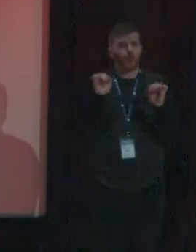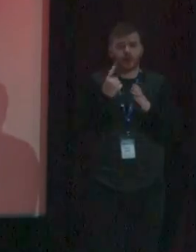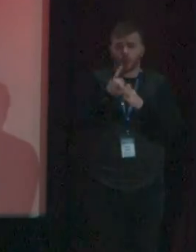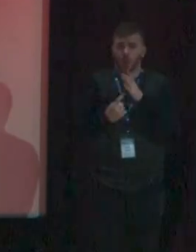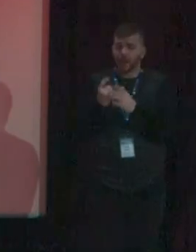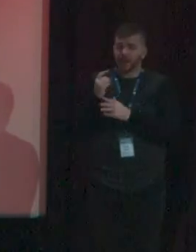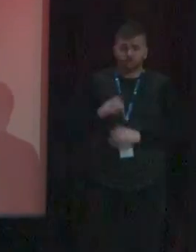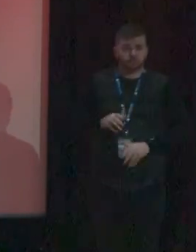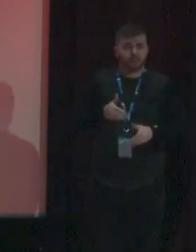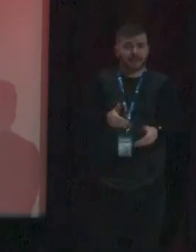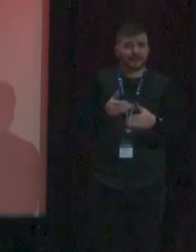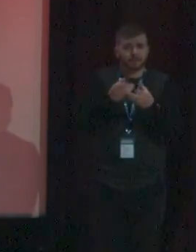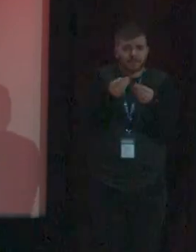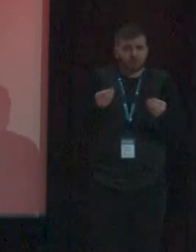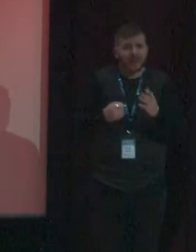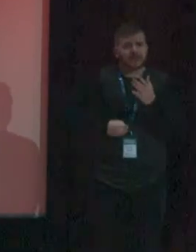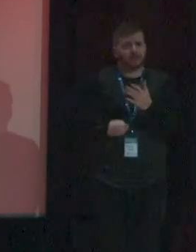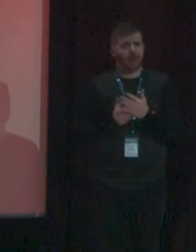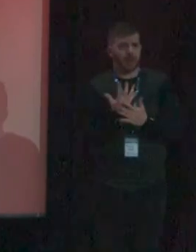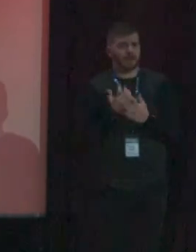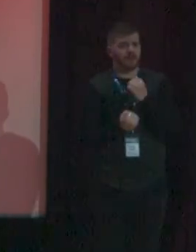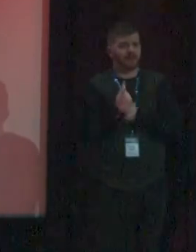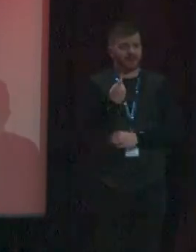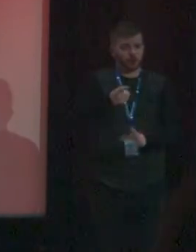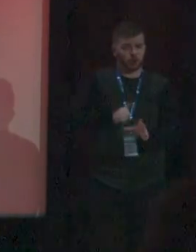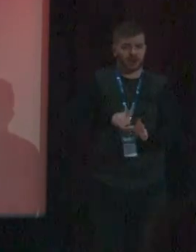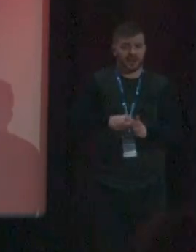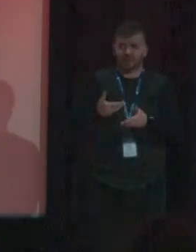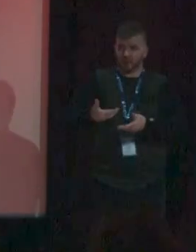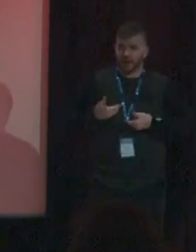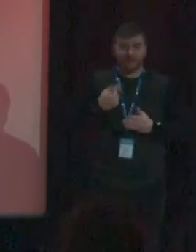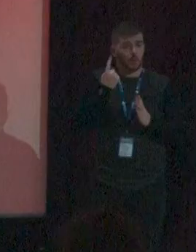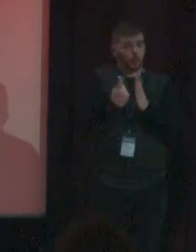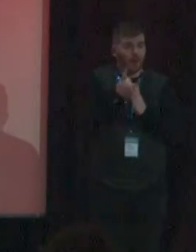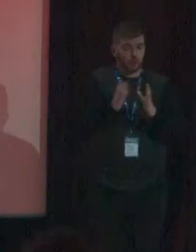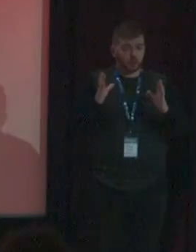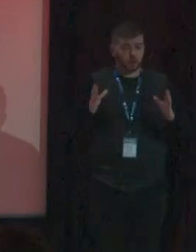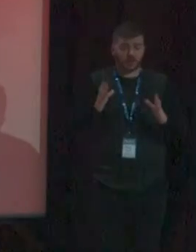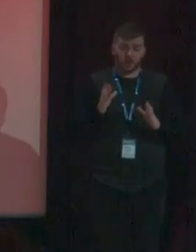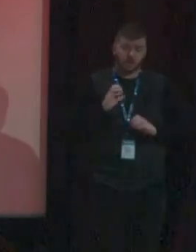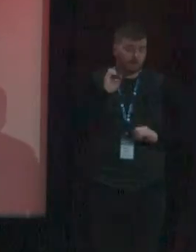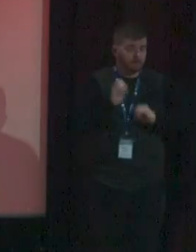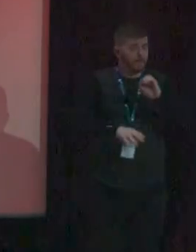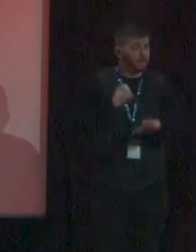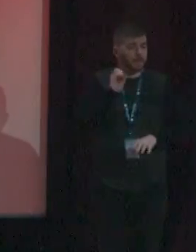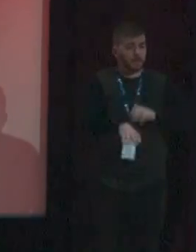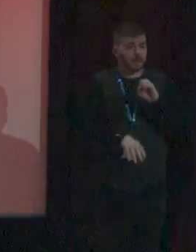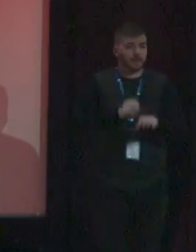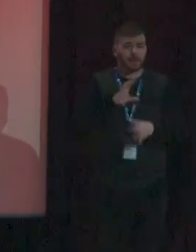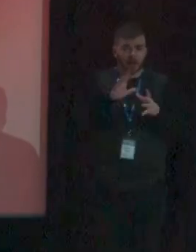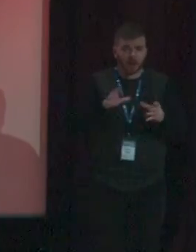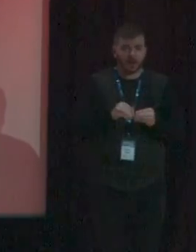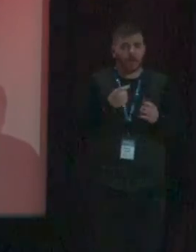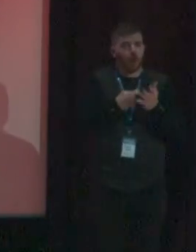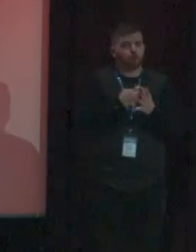this material for the first time at Develop this year. If they give me an hour slot here, I would have talked to you all about it. But no,